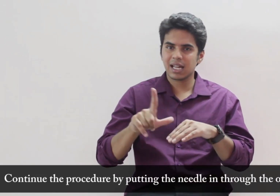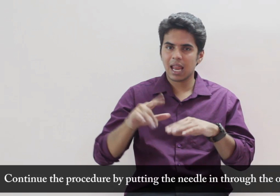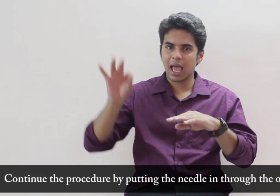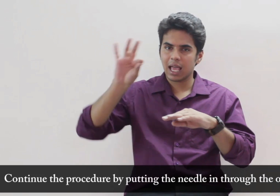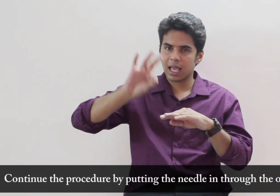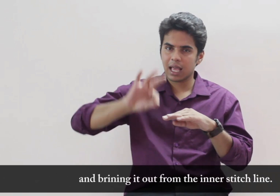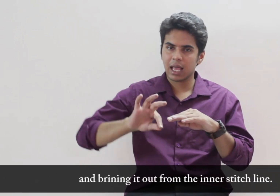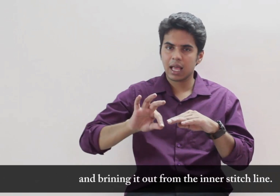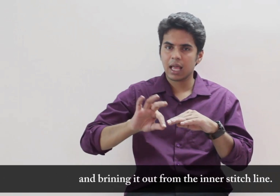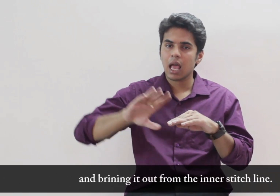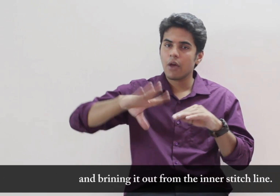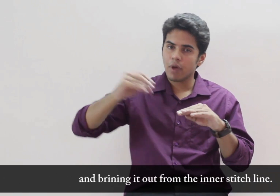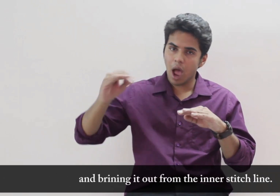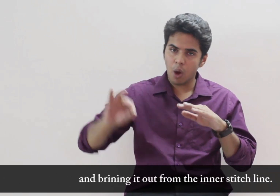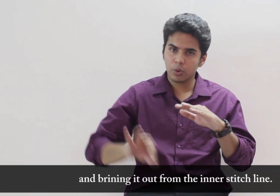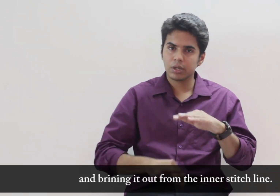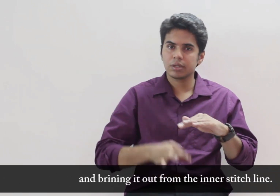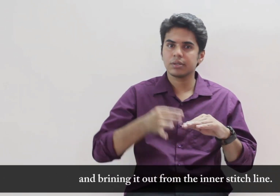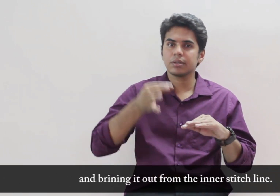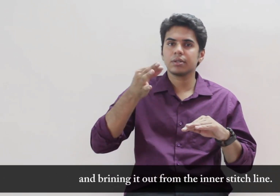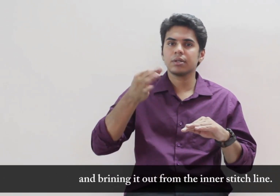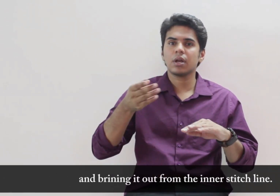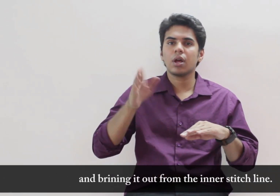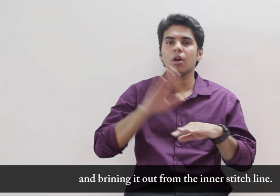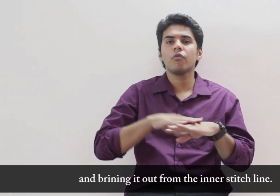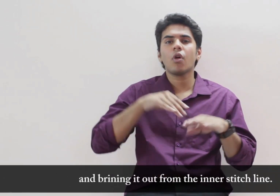and bringing it out from the inner stitch line.